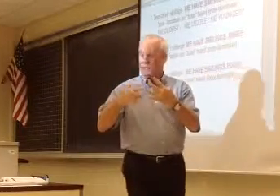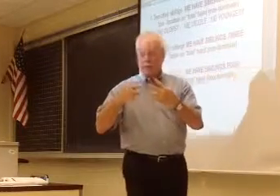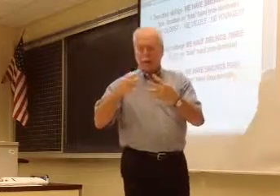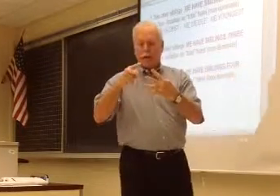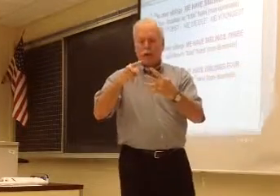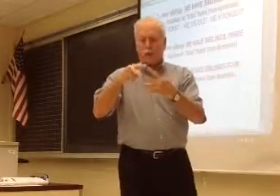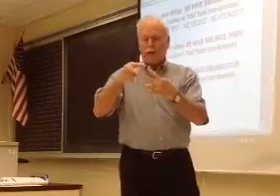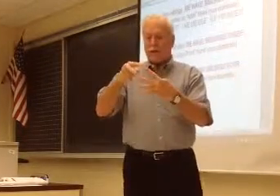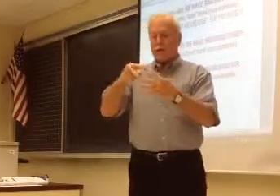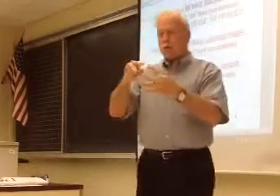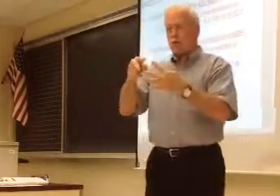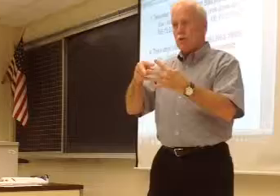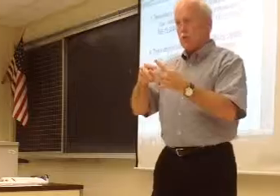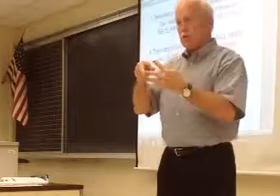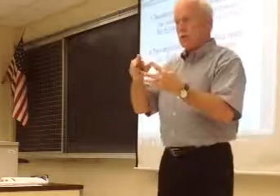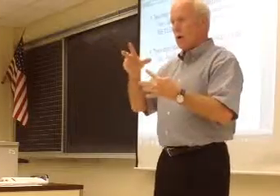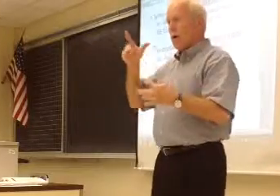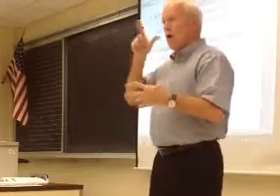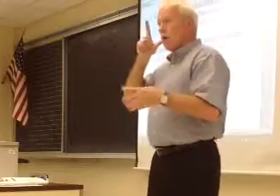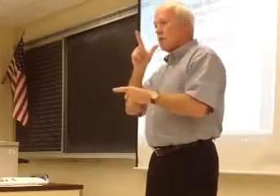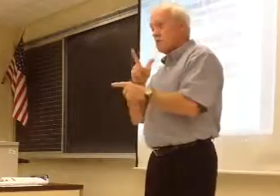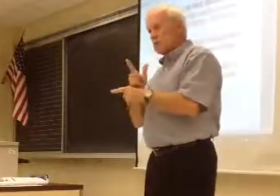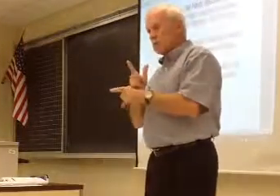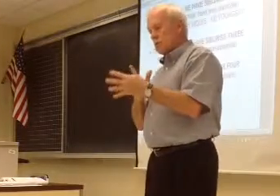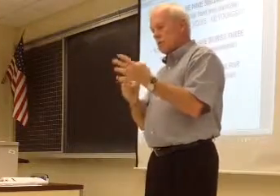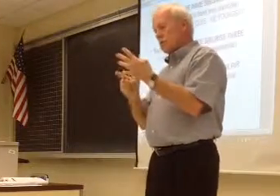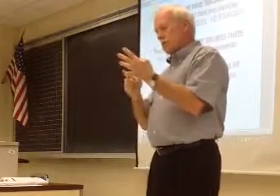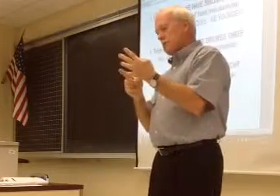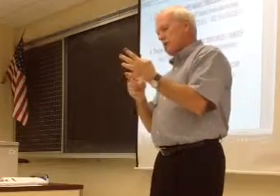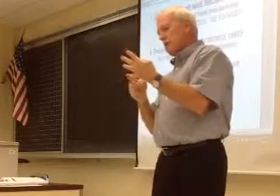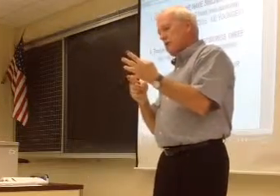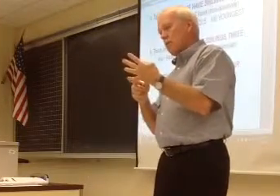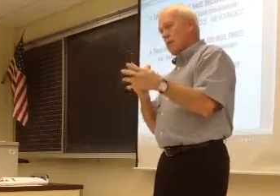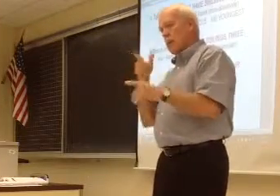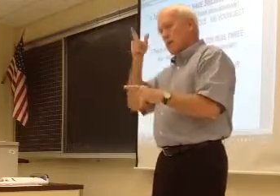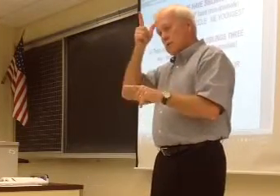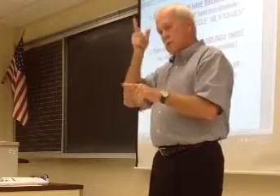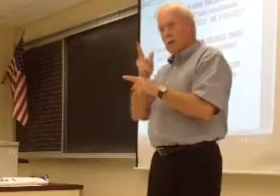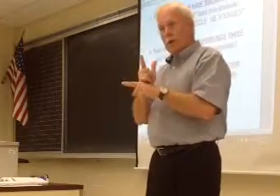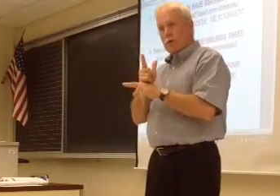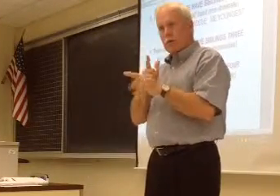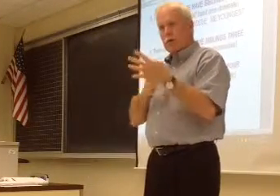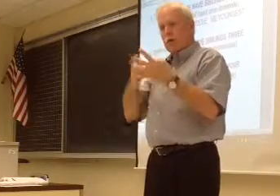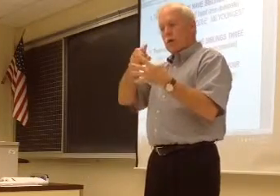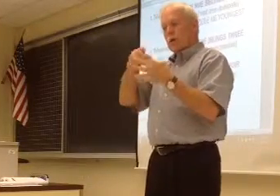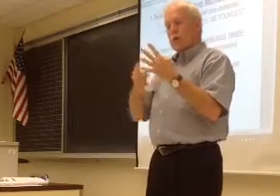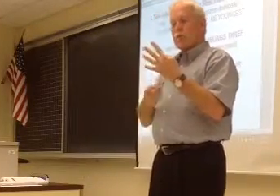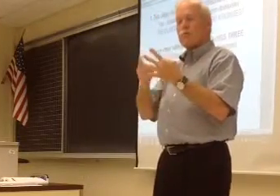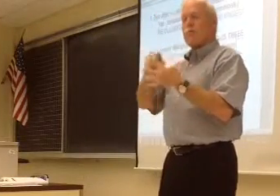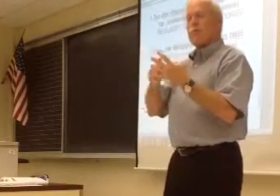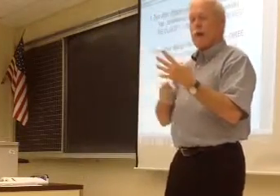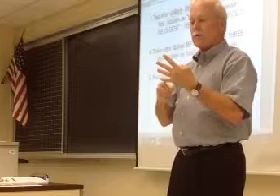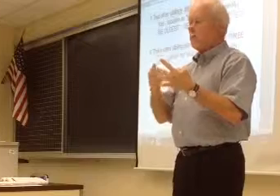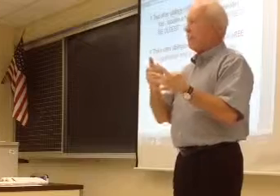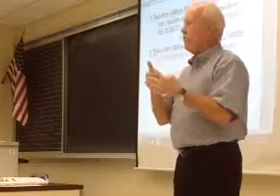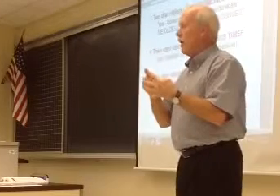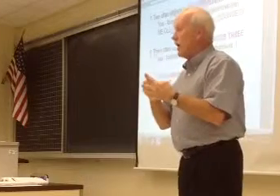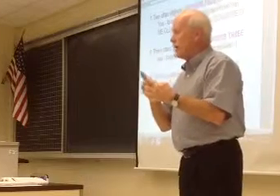me, but these 2 are sisters, and this younger one is a brother. And you just refer back to, I'll give you age.